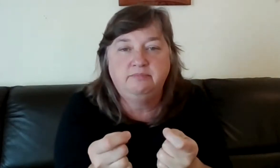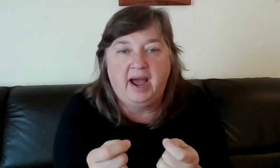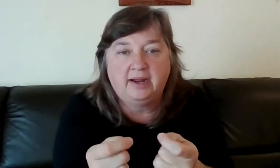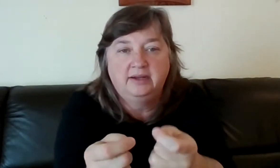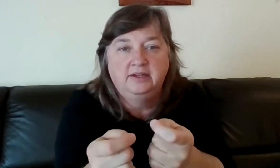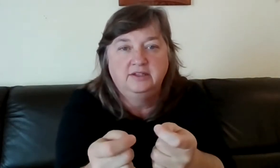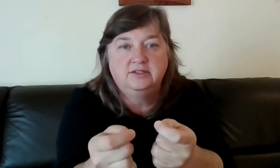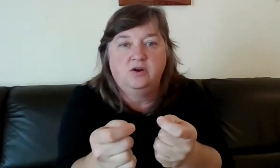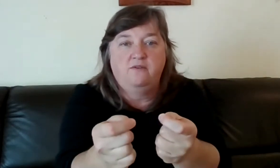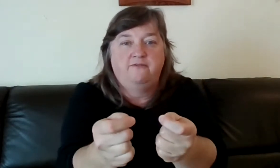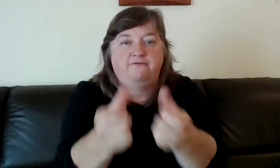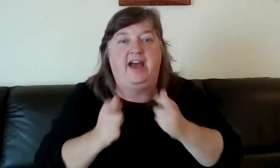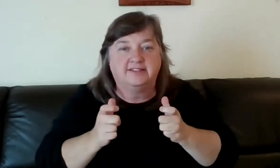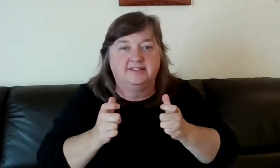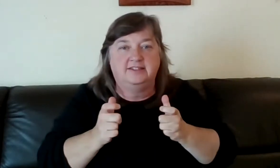back. So fast,